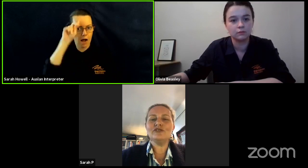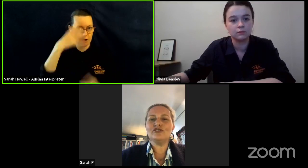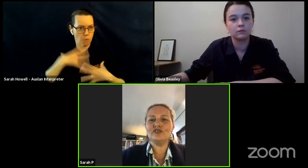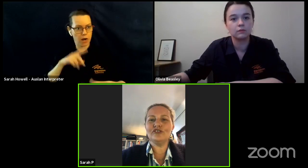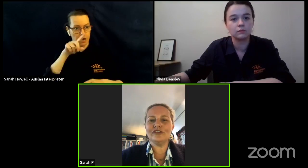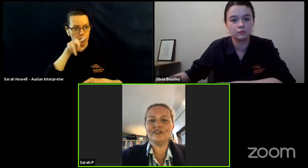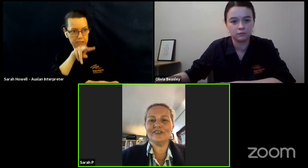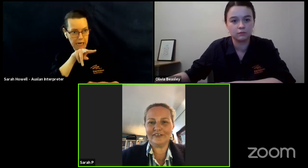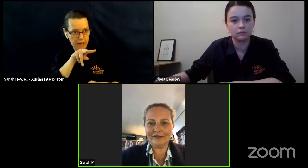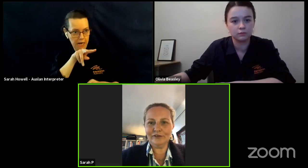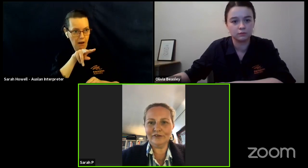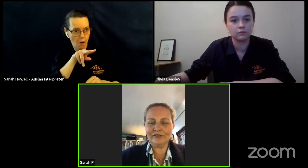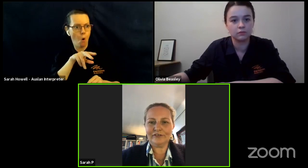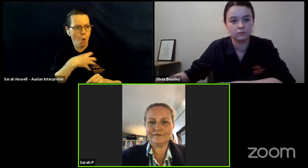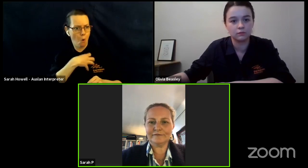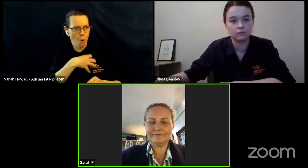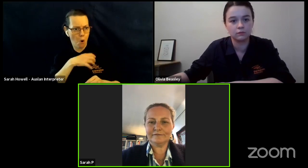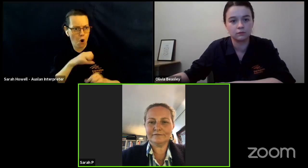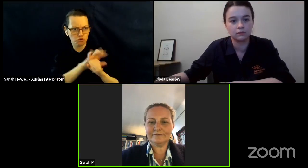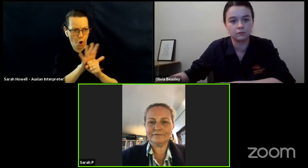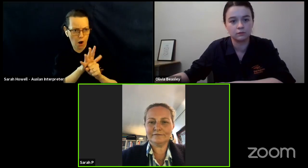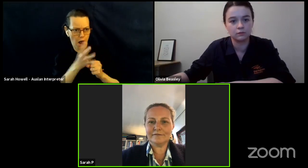and they introduce it to the cells.